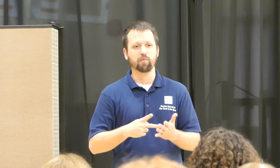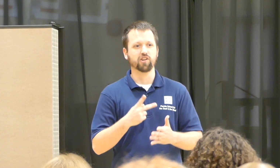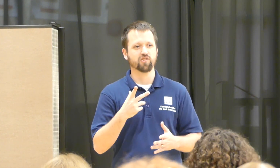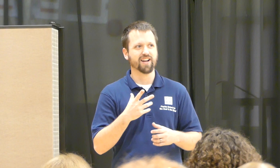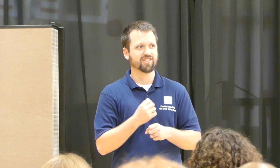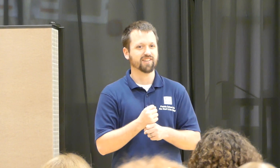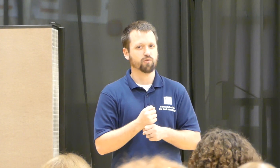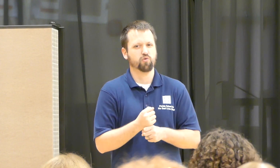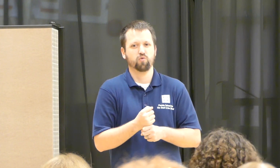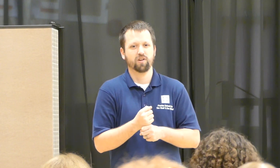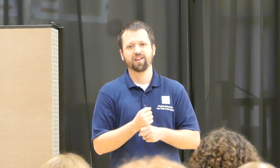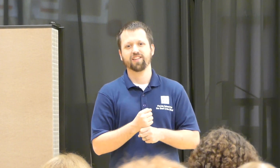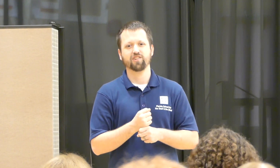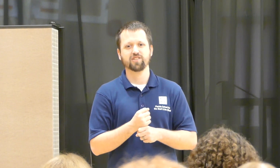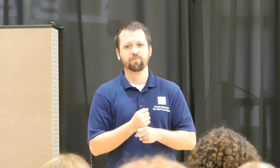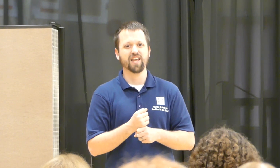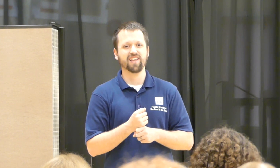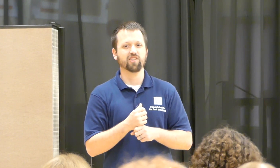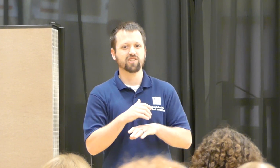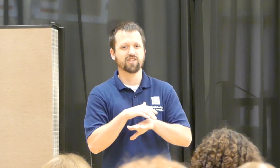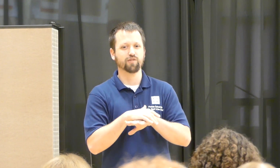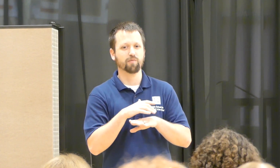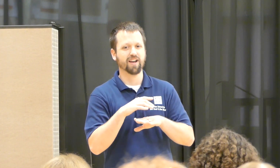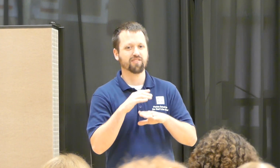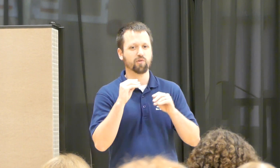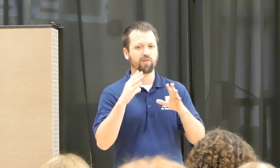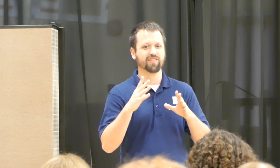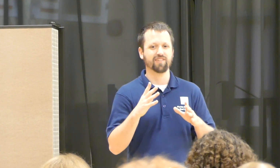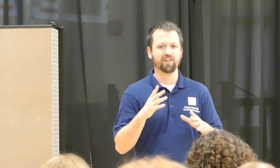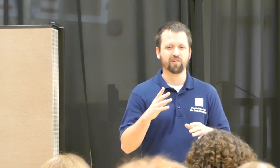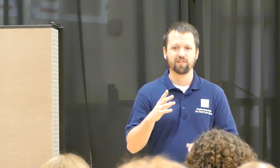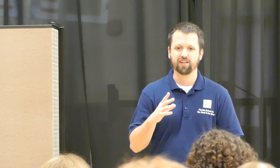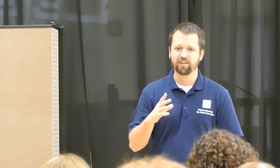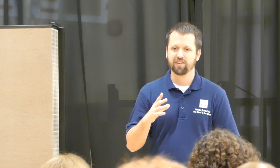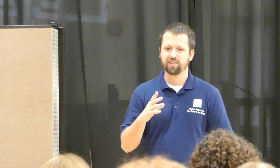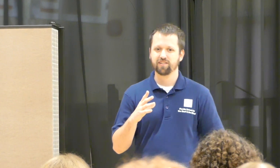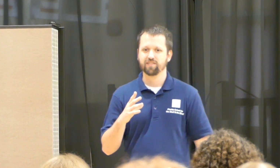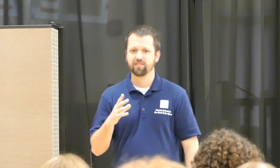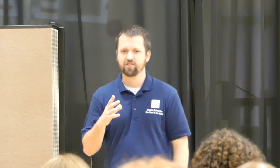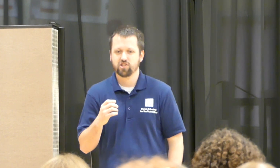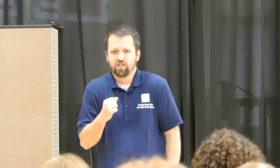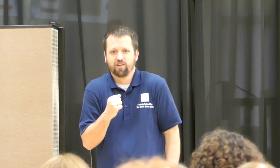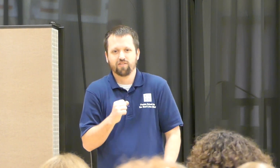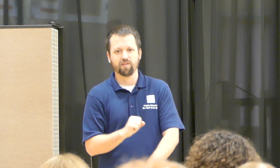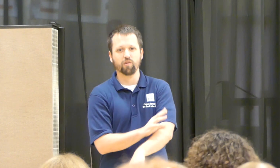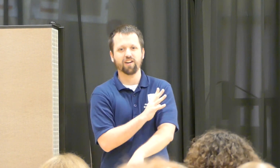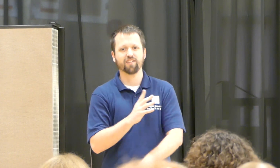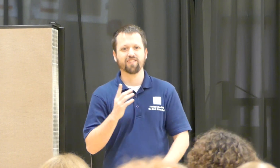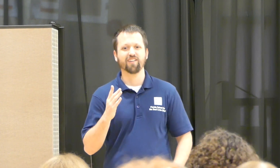nomenclature actually. My English teacher from high school is, shut in somewhere. So,